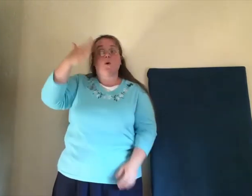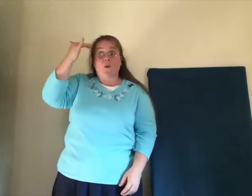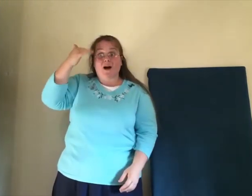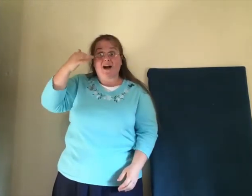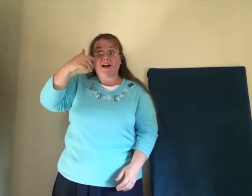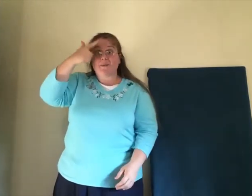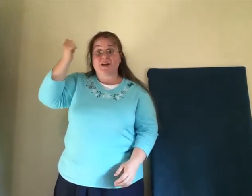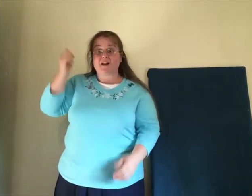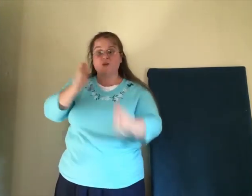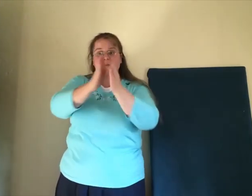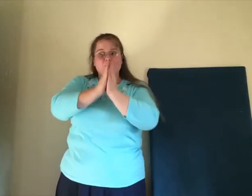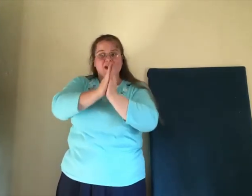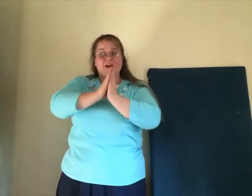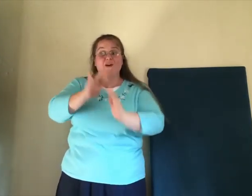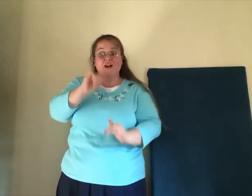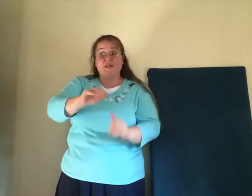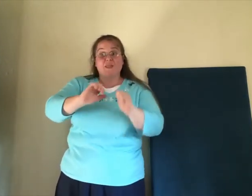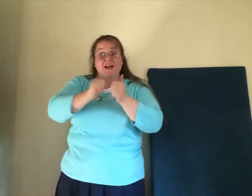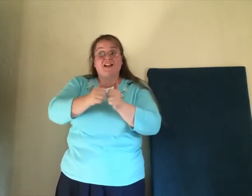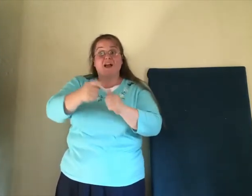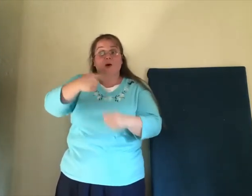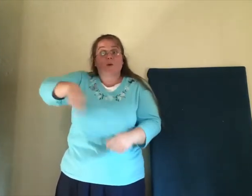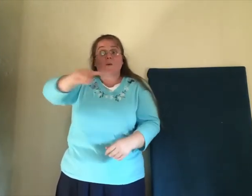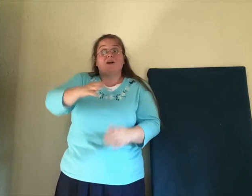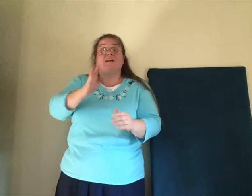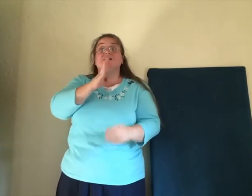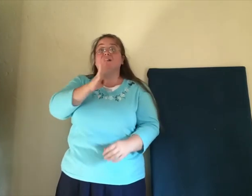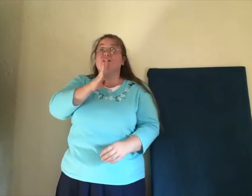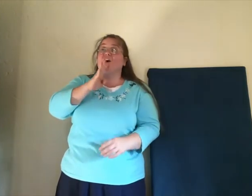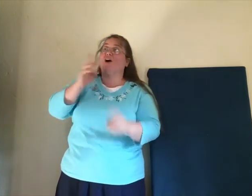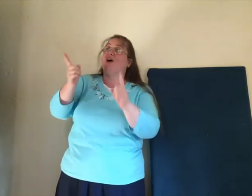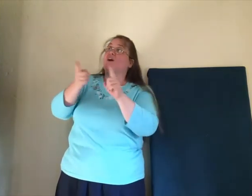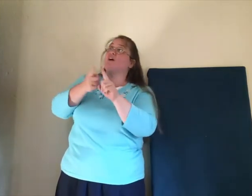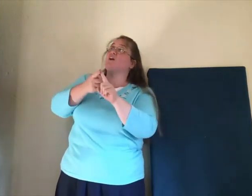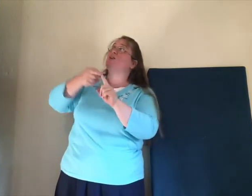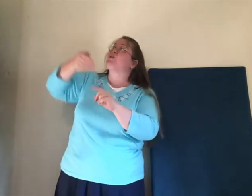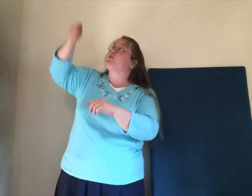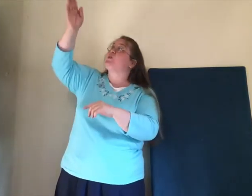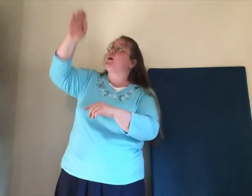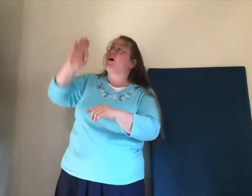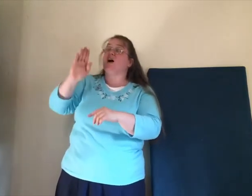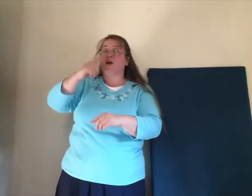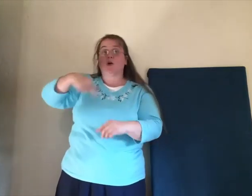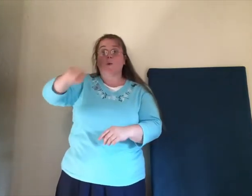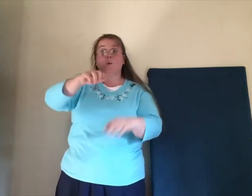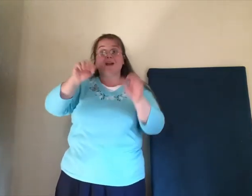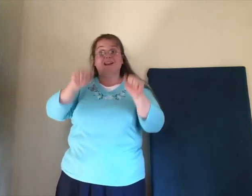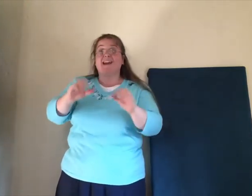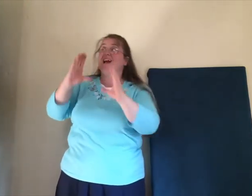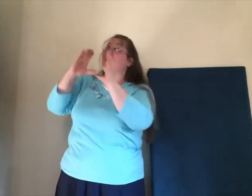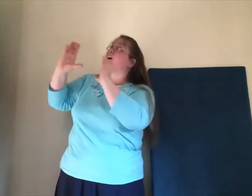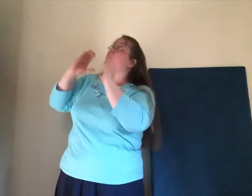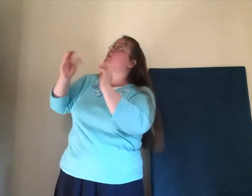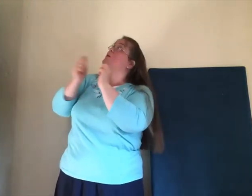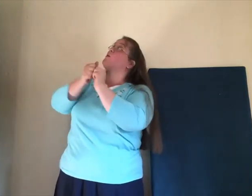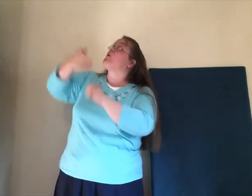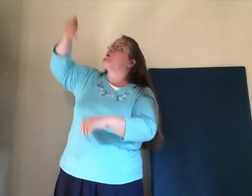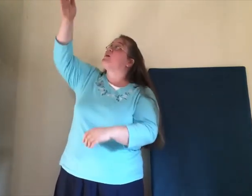important, the most important treasure. Why? Because prayer is how we talk to God.